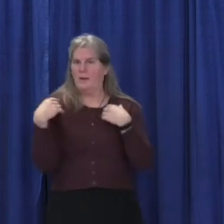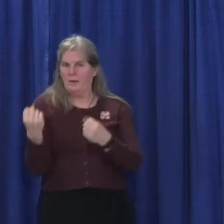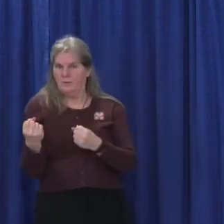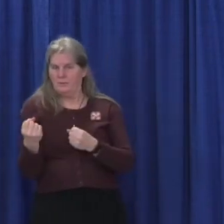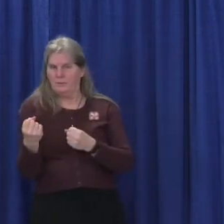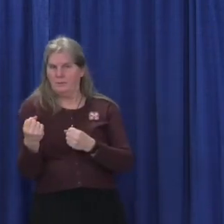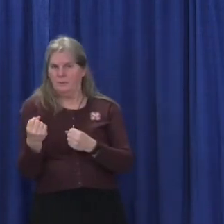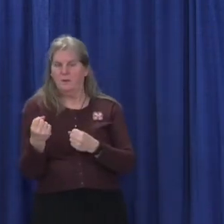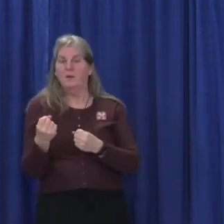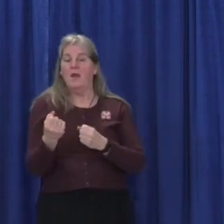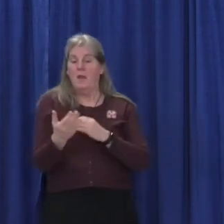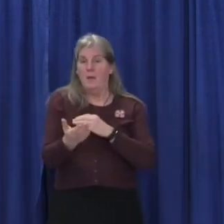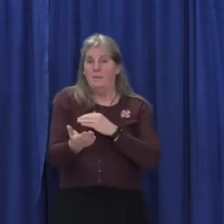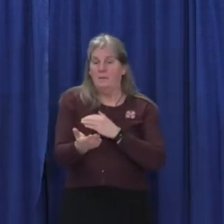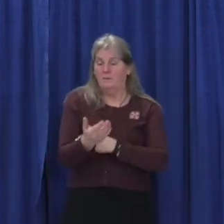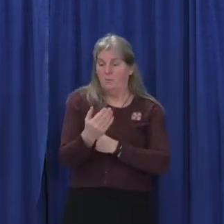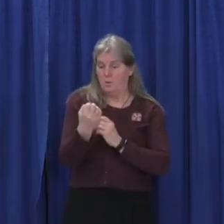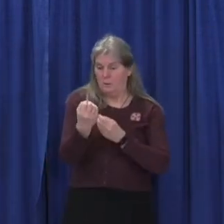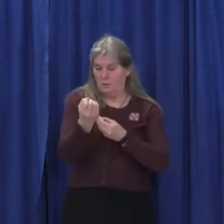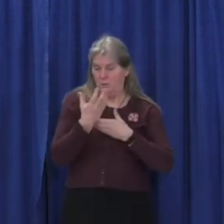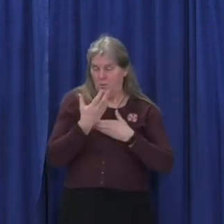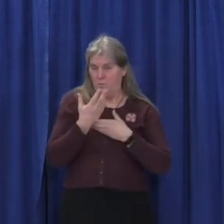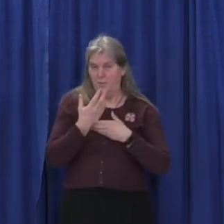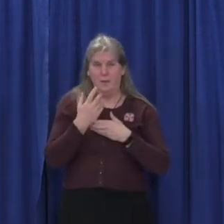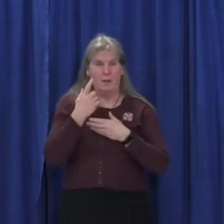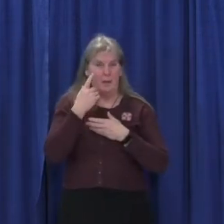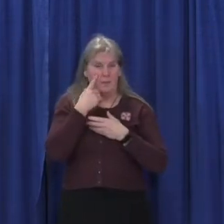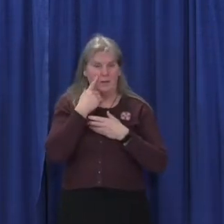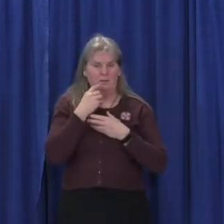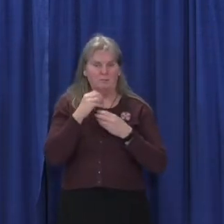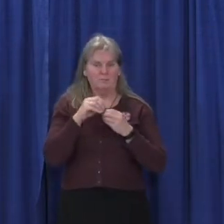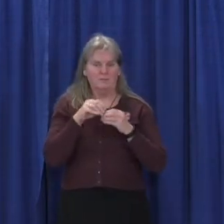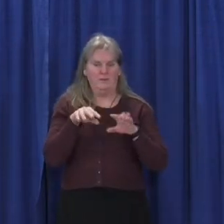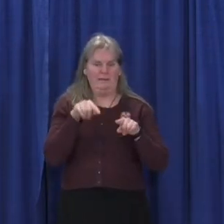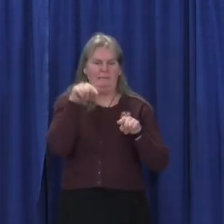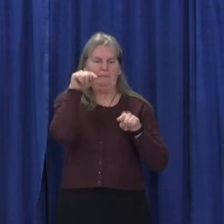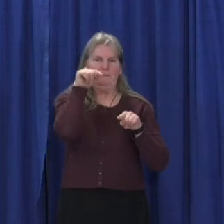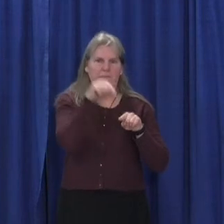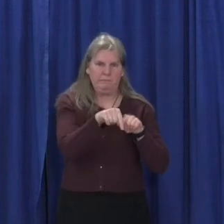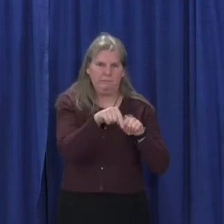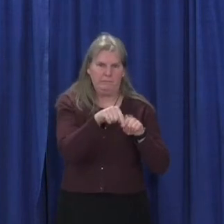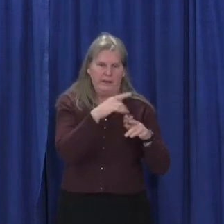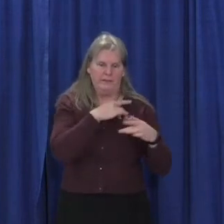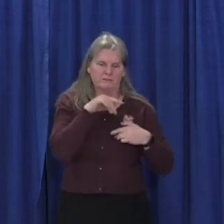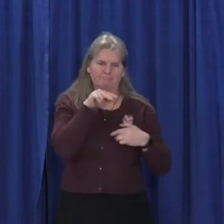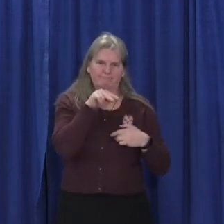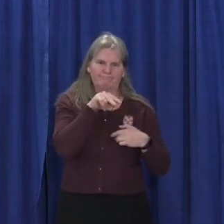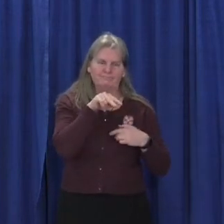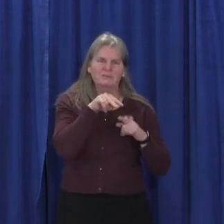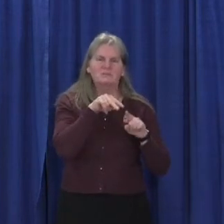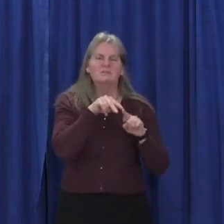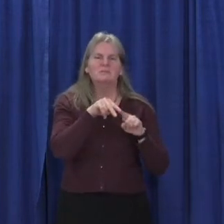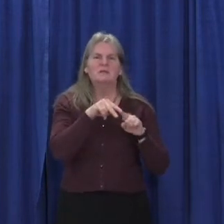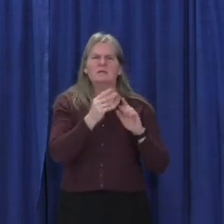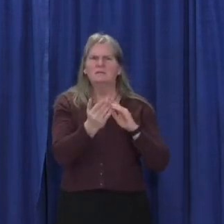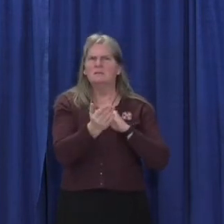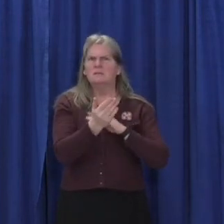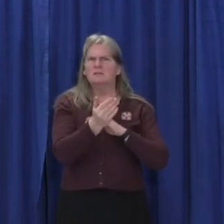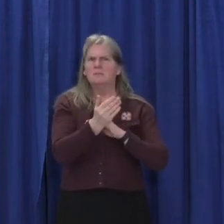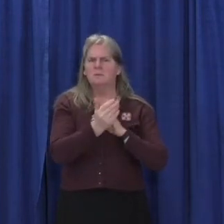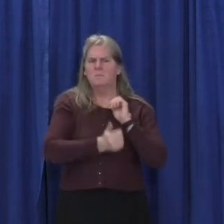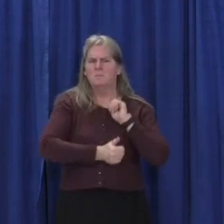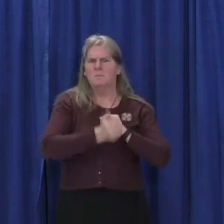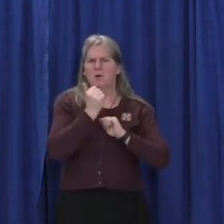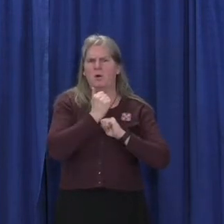did get updated on this morning was around the spread, because that's always what we're looking at. As of this morning, the majority